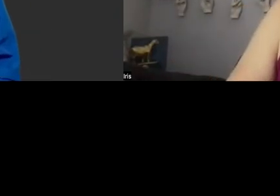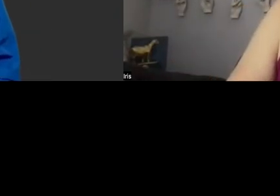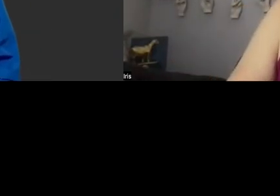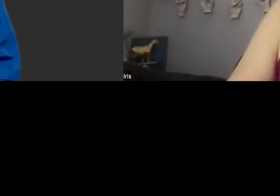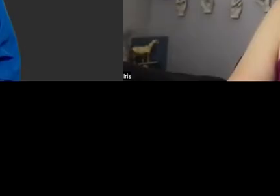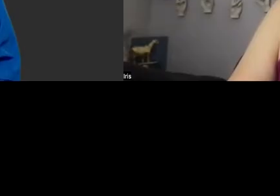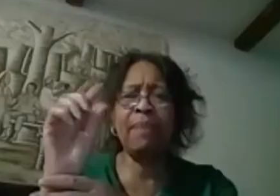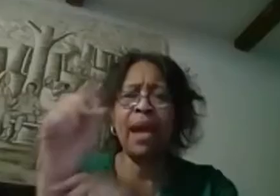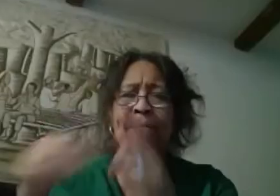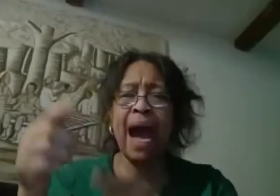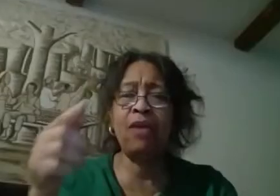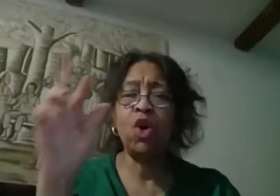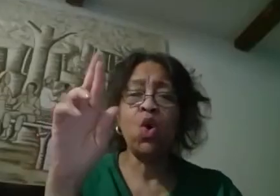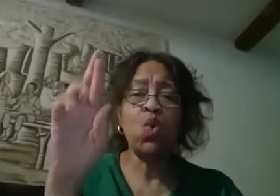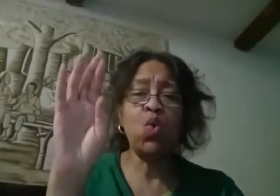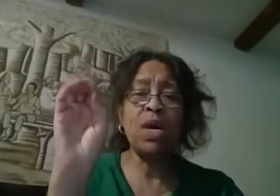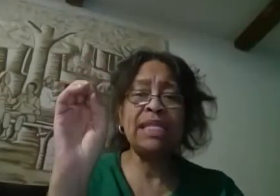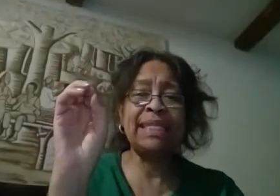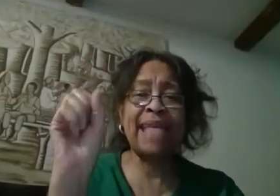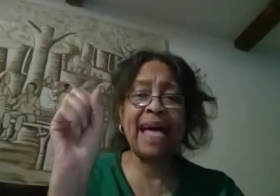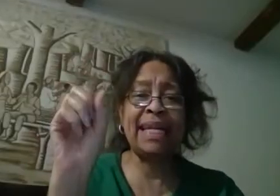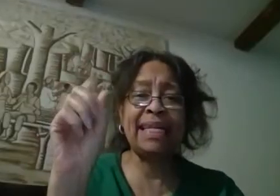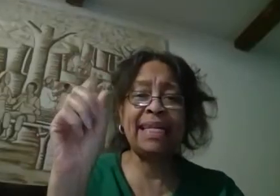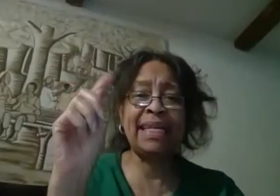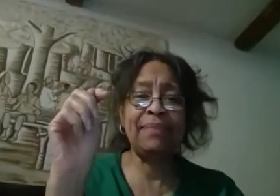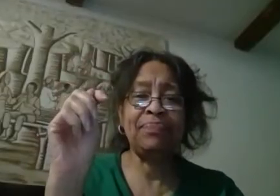So yeah, I have a question. Also, I just wanted to share